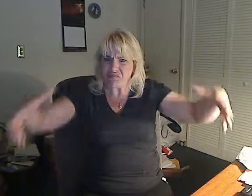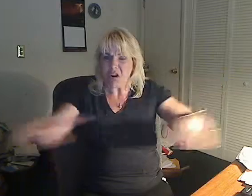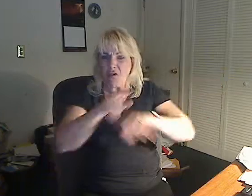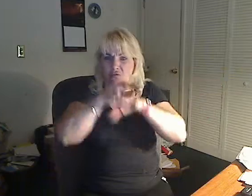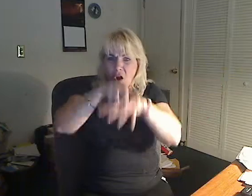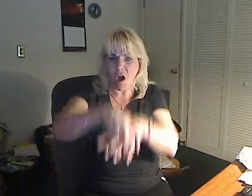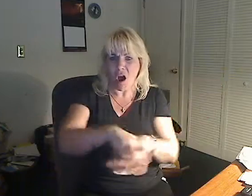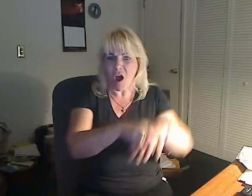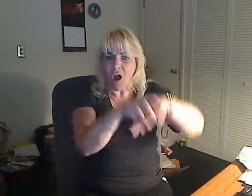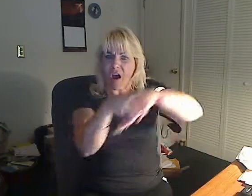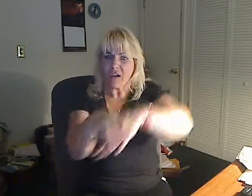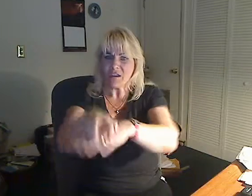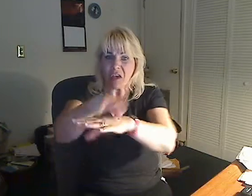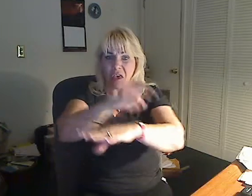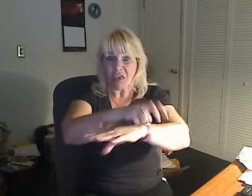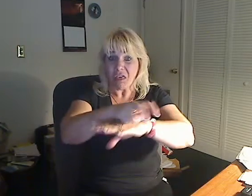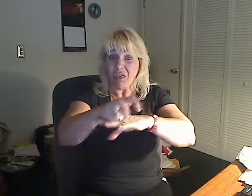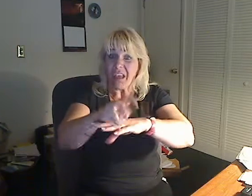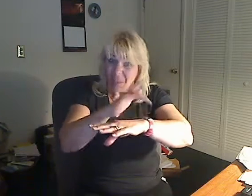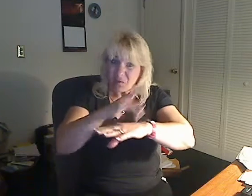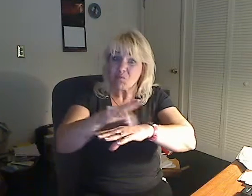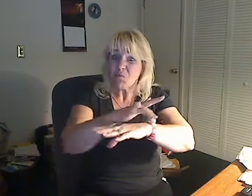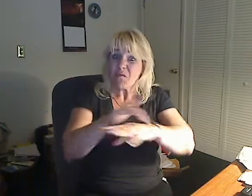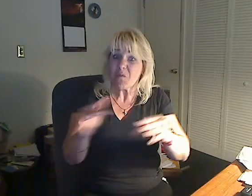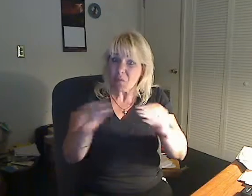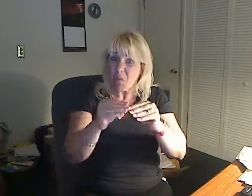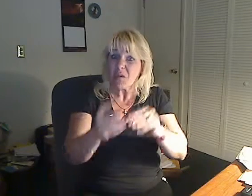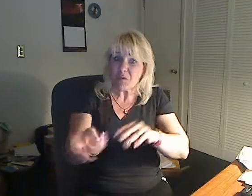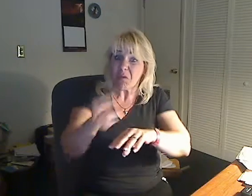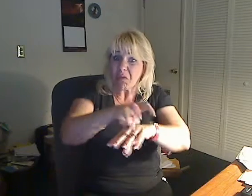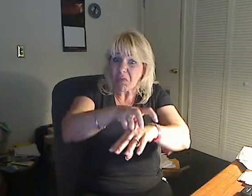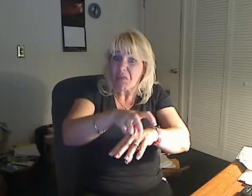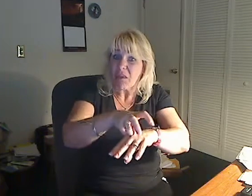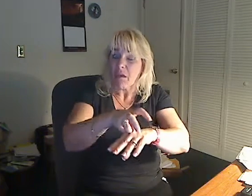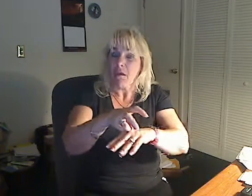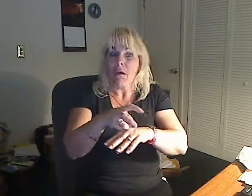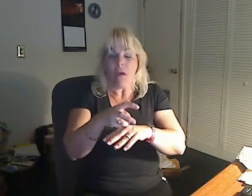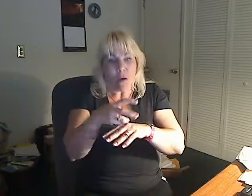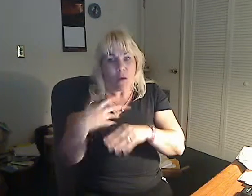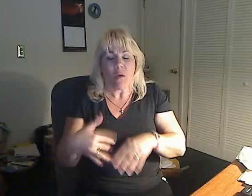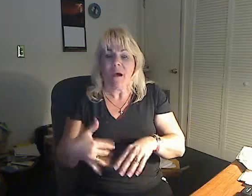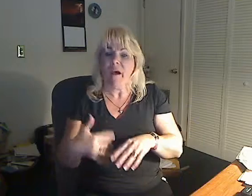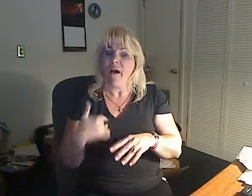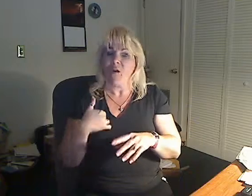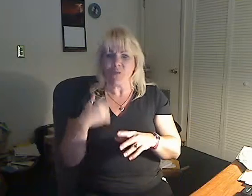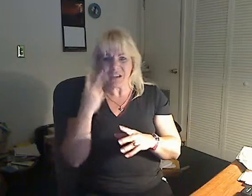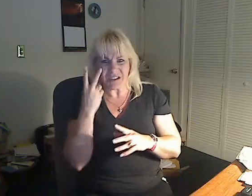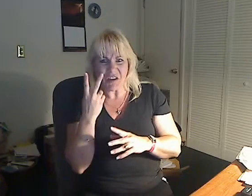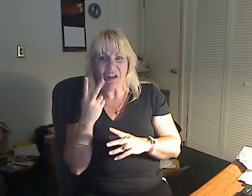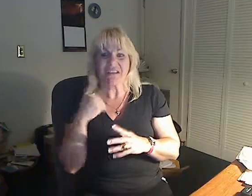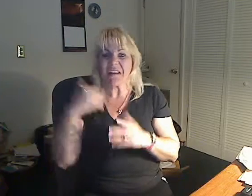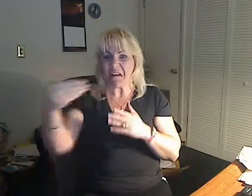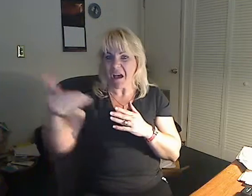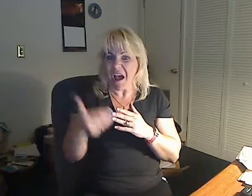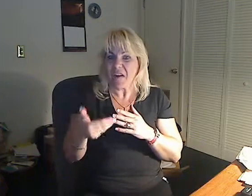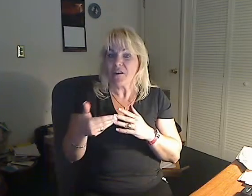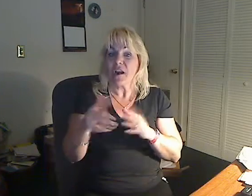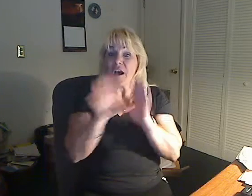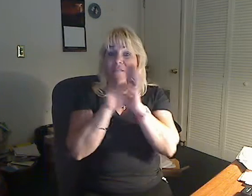ray. So when we left Costa Rica that time, my husband he wanted to go back so bad to see the manta ray. So we